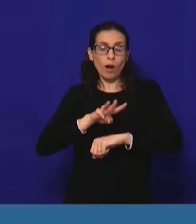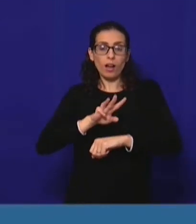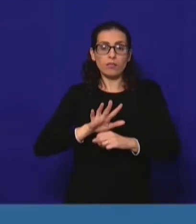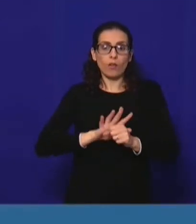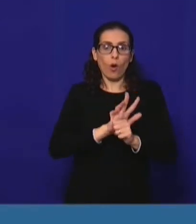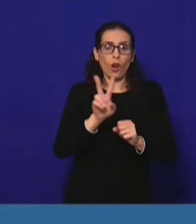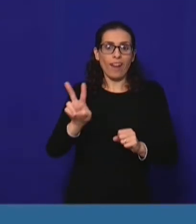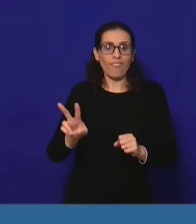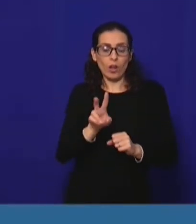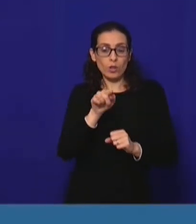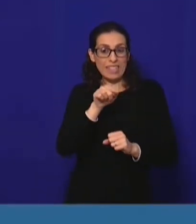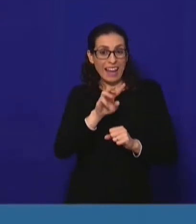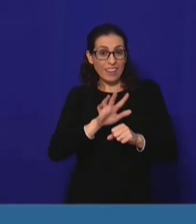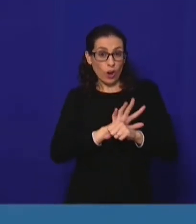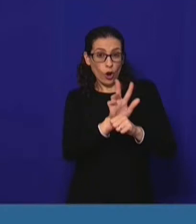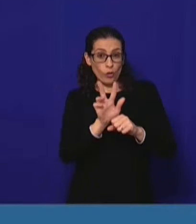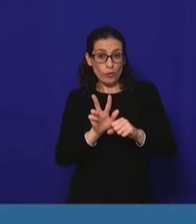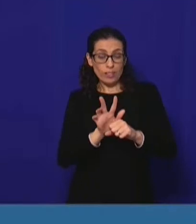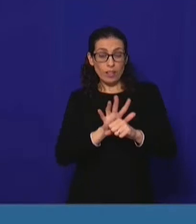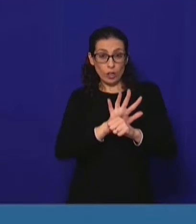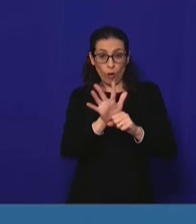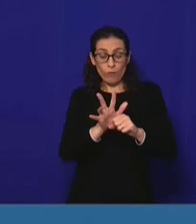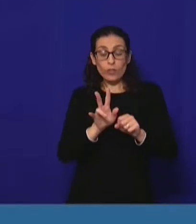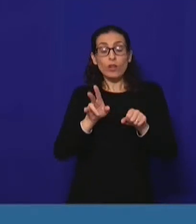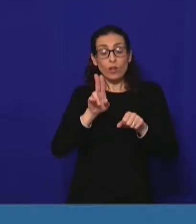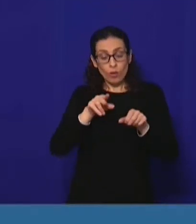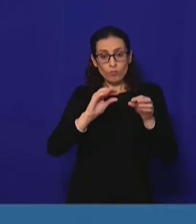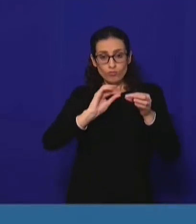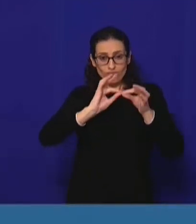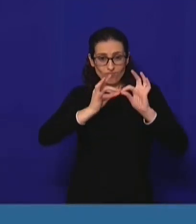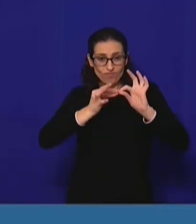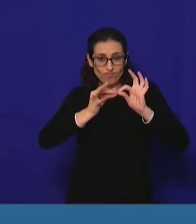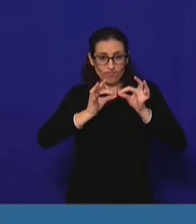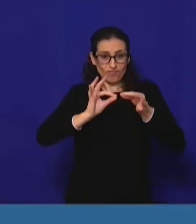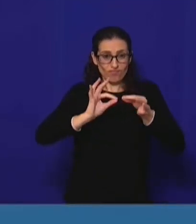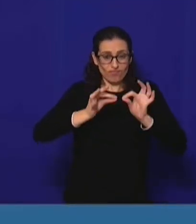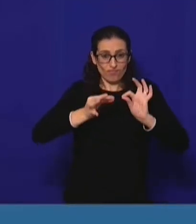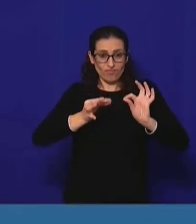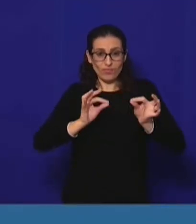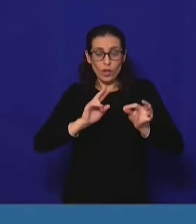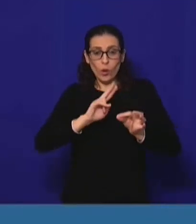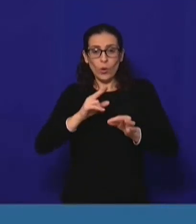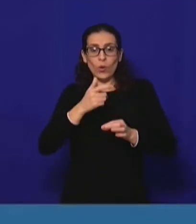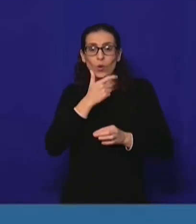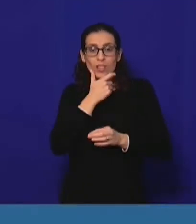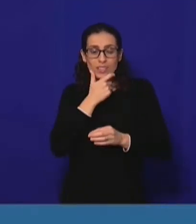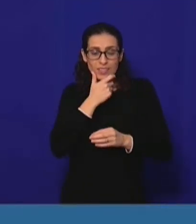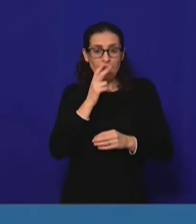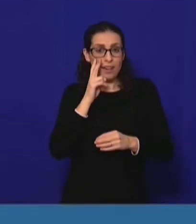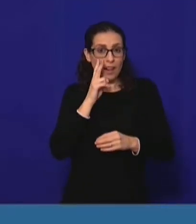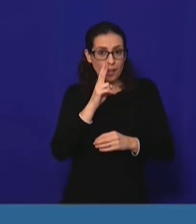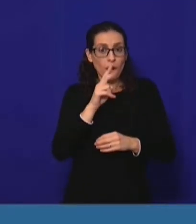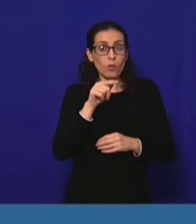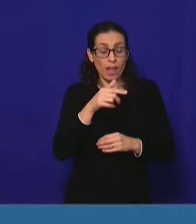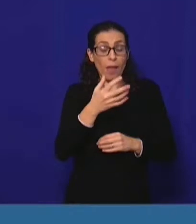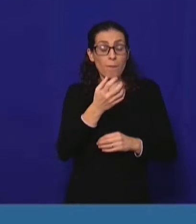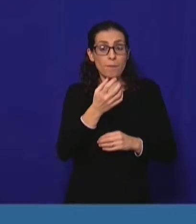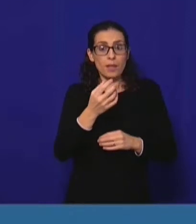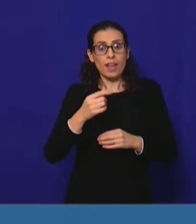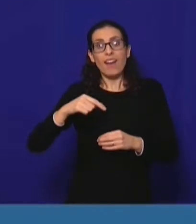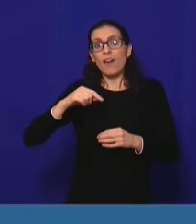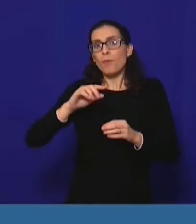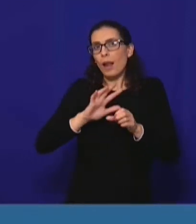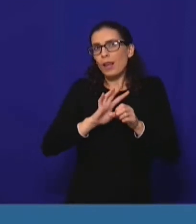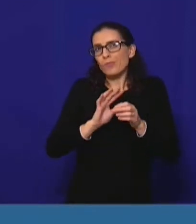tipi differenti ta' dan il-virus u anka bħalma qed tajjeb inti wkoll qegħdin l-Ingilterra raw ukoll li kien hemm tip ieħor ta' dan il-virus.